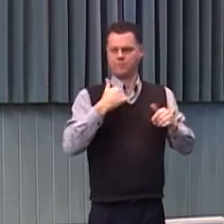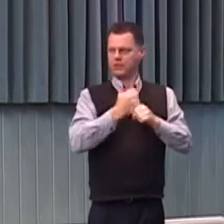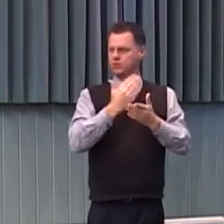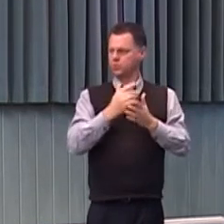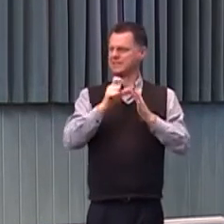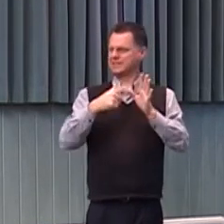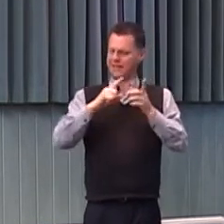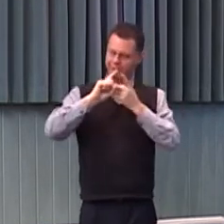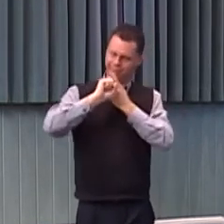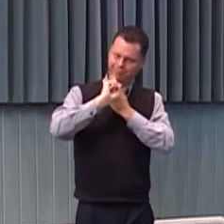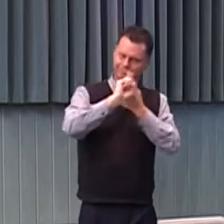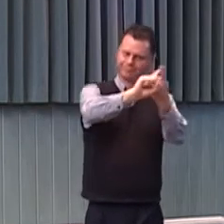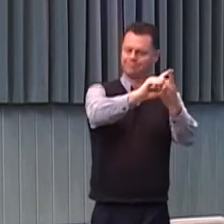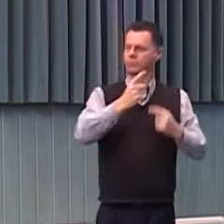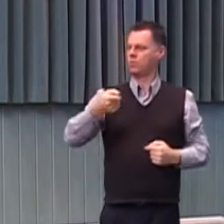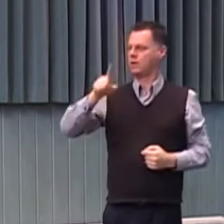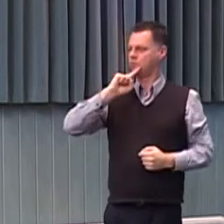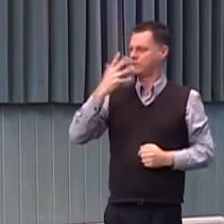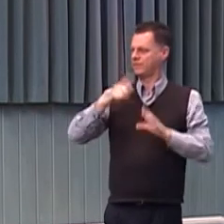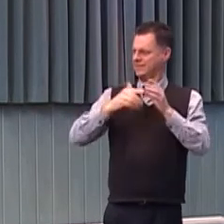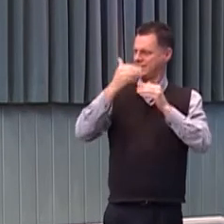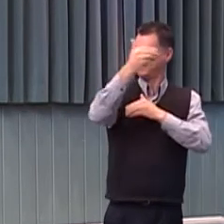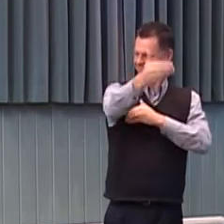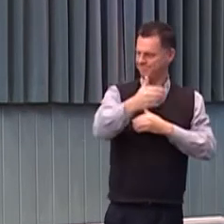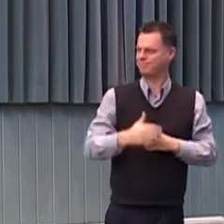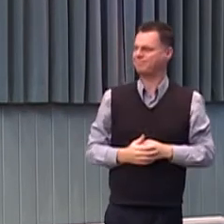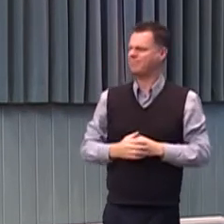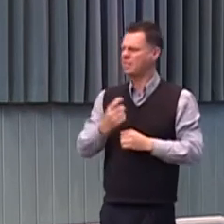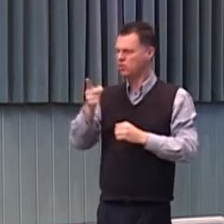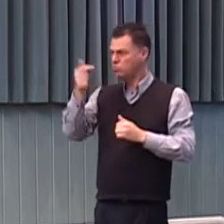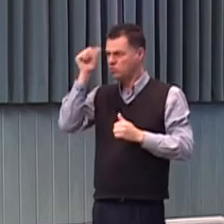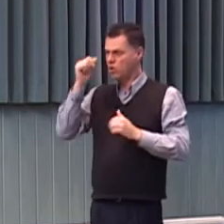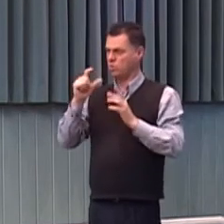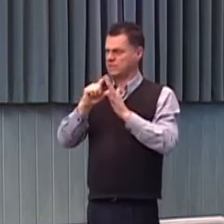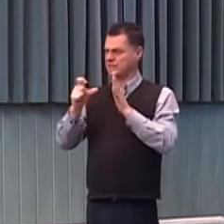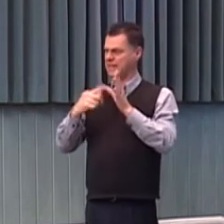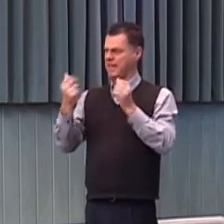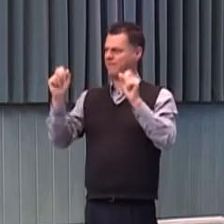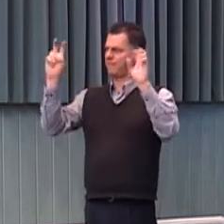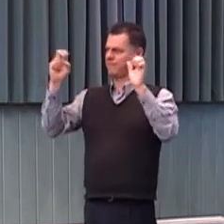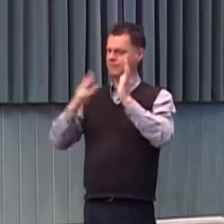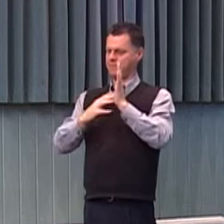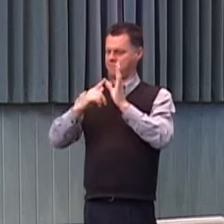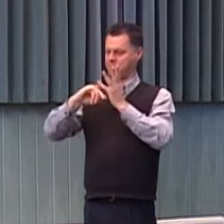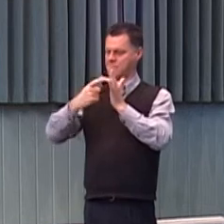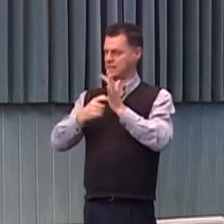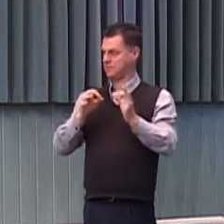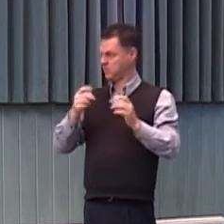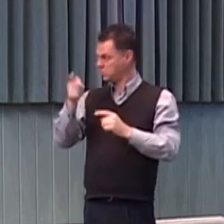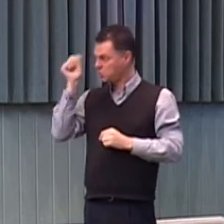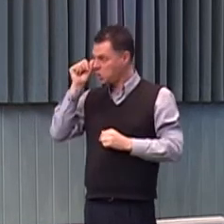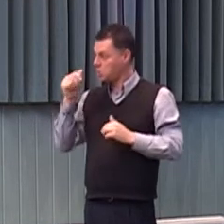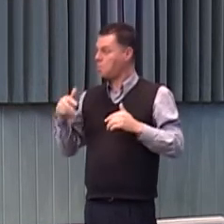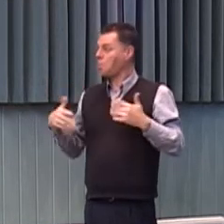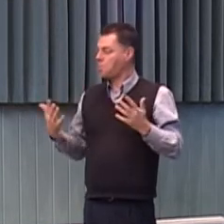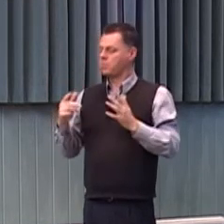Now, I'm not sure if any of you have heard of the master plan. There was a master plan, there still is a master plan. The master plan was